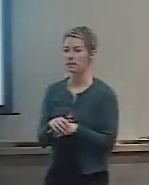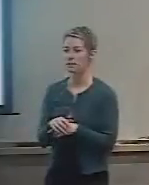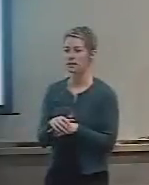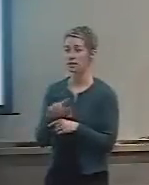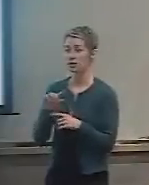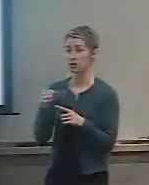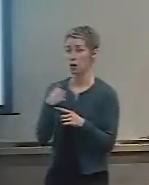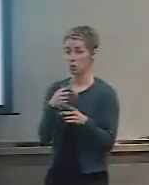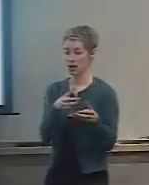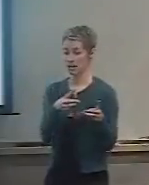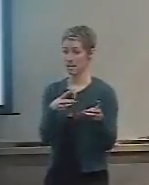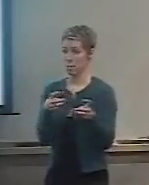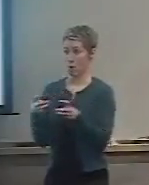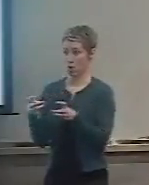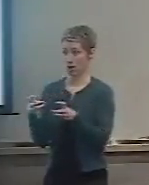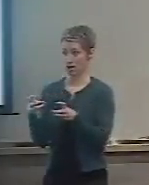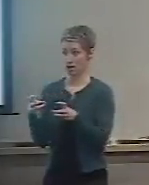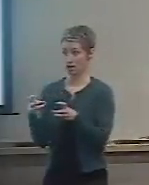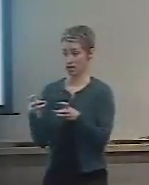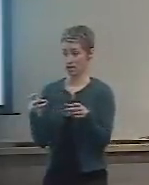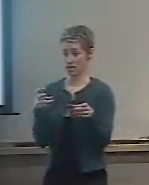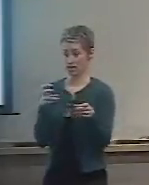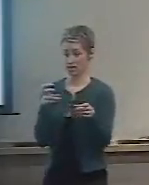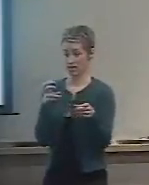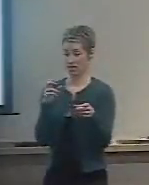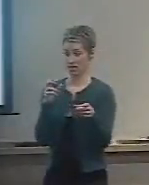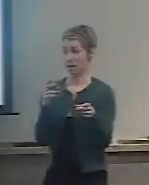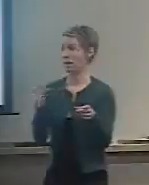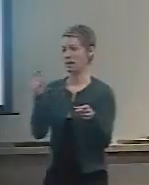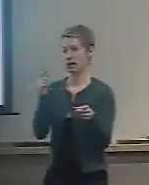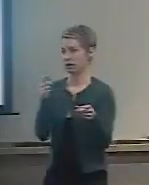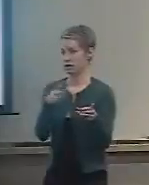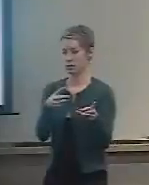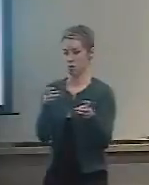So when we ported it to immediately to